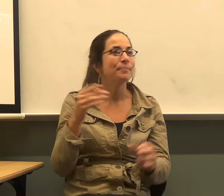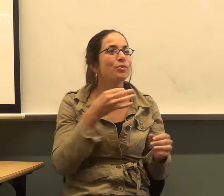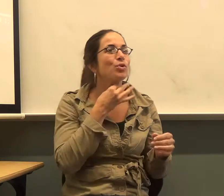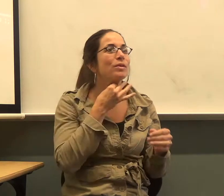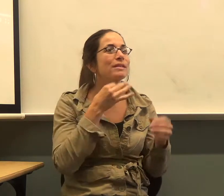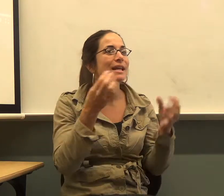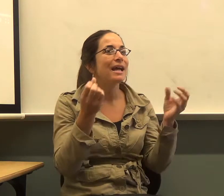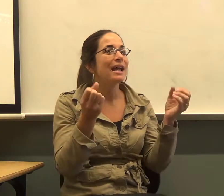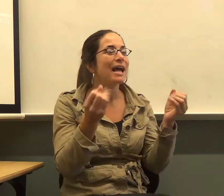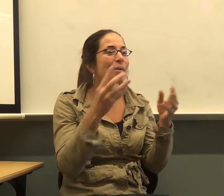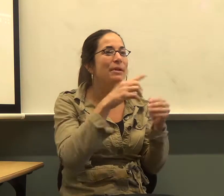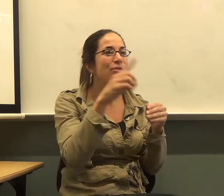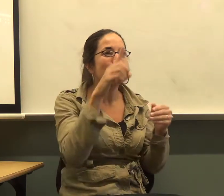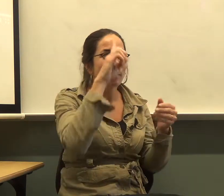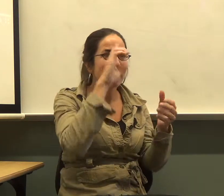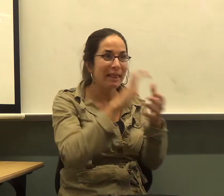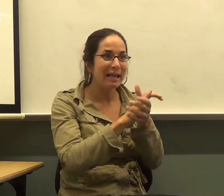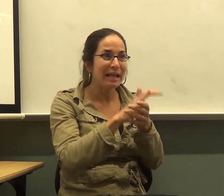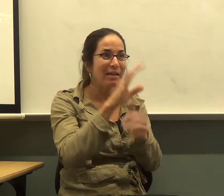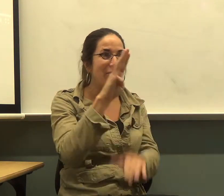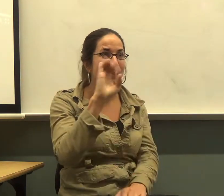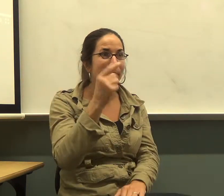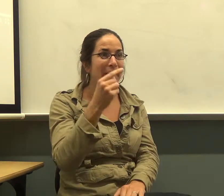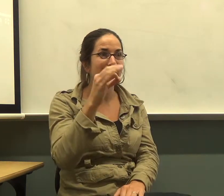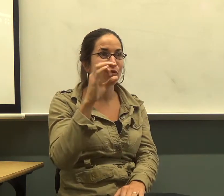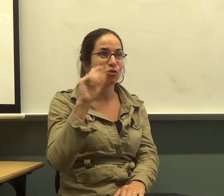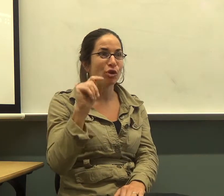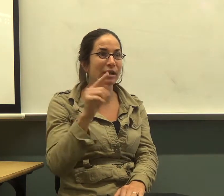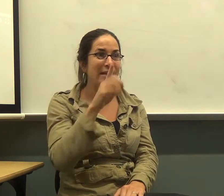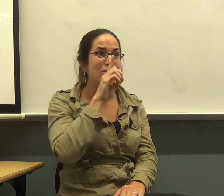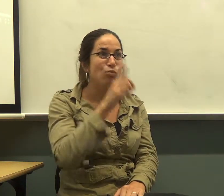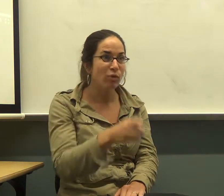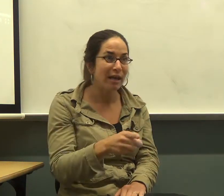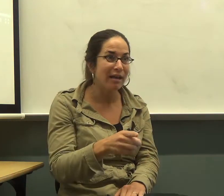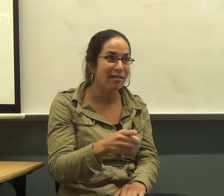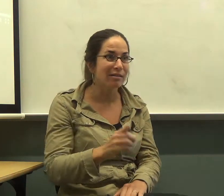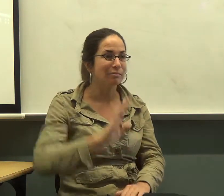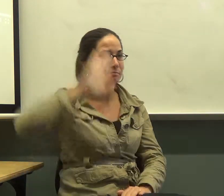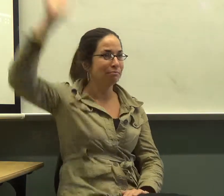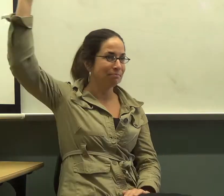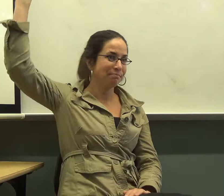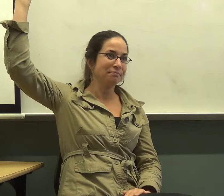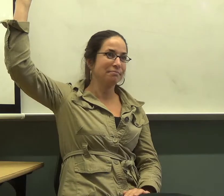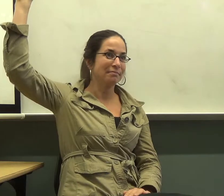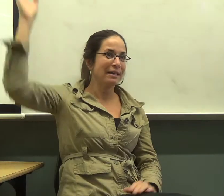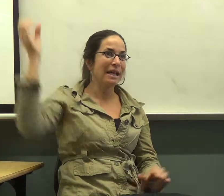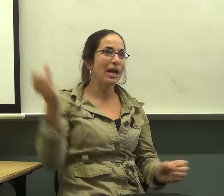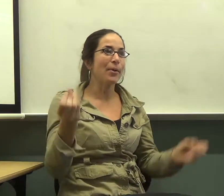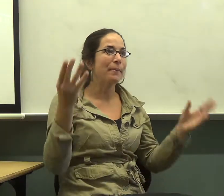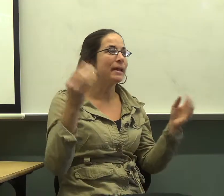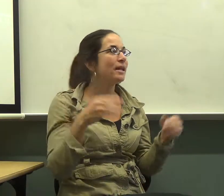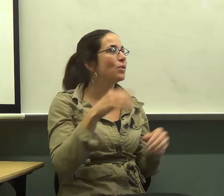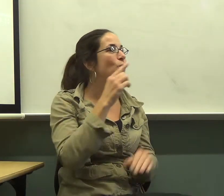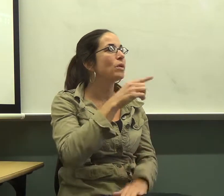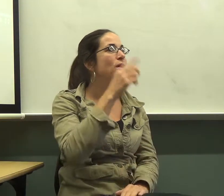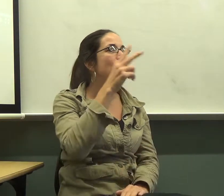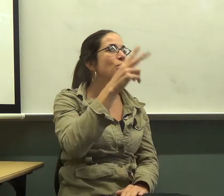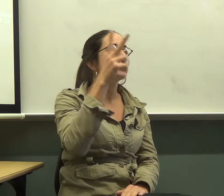here believe that Bigfoot exists? Raise your hand. 1, 2, 3, 4. Don't be